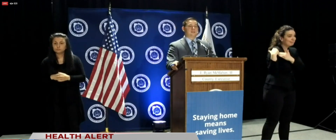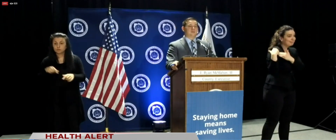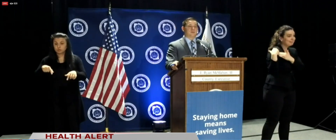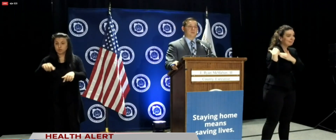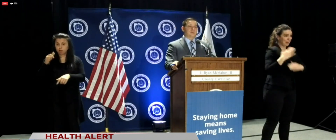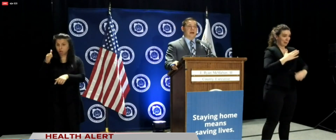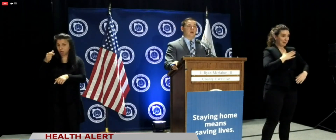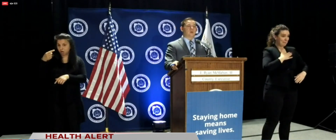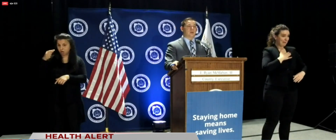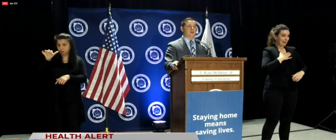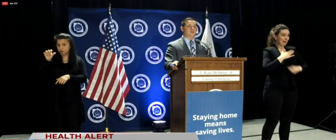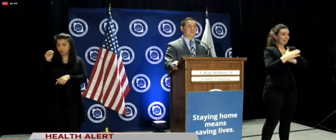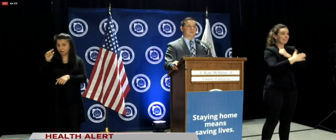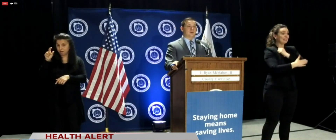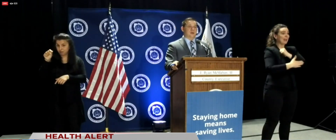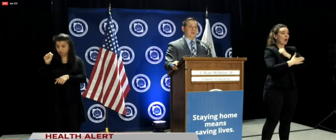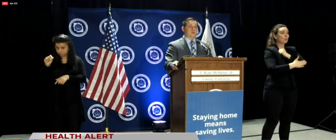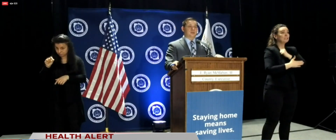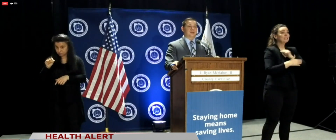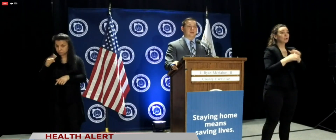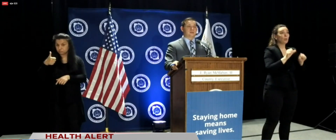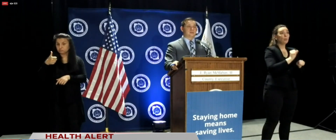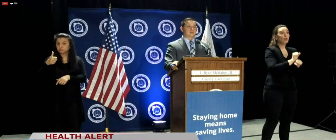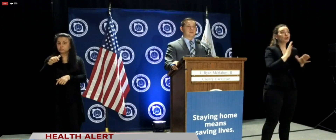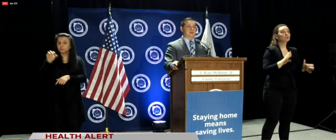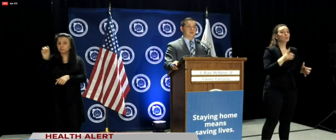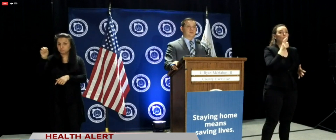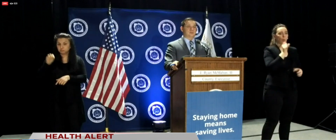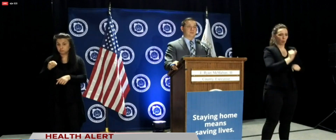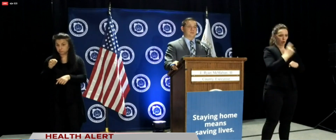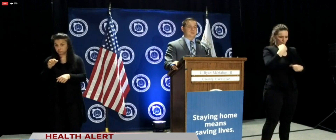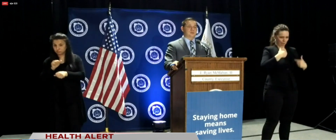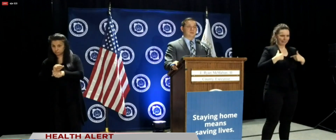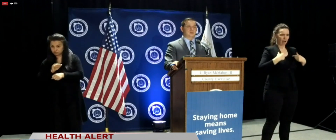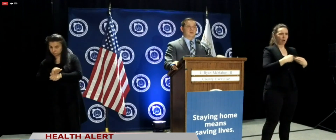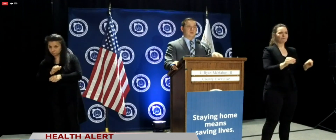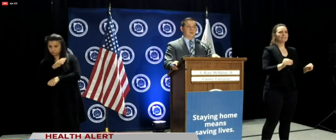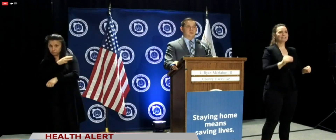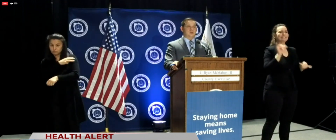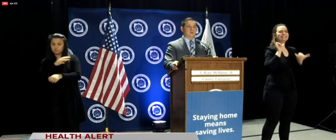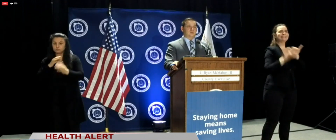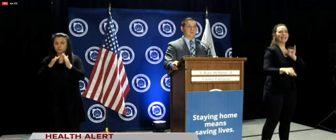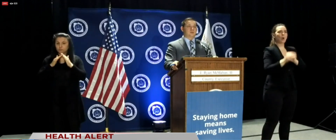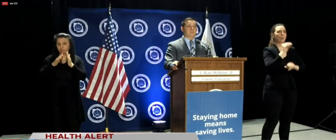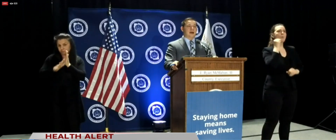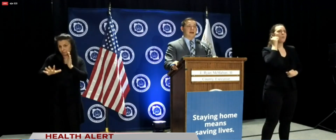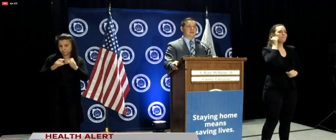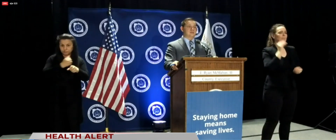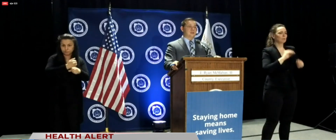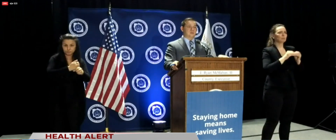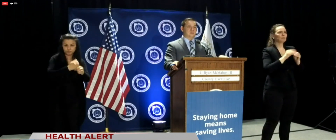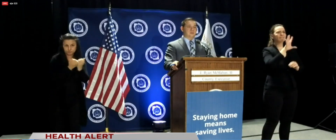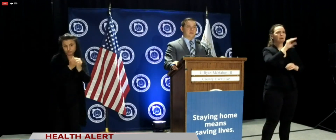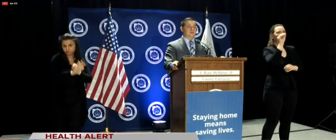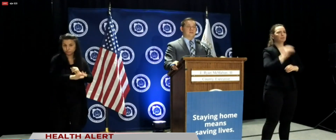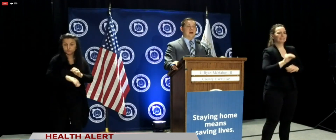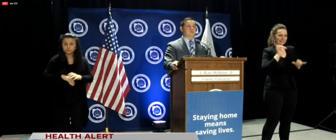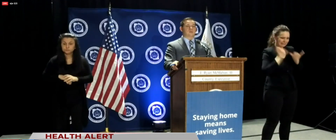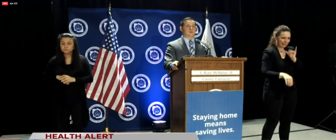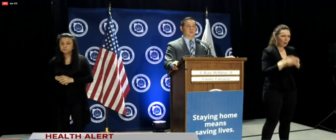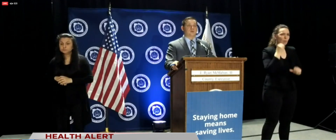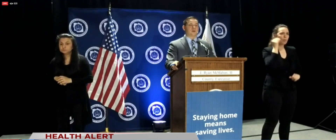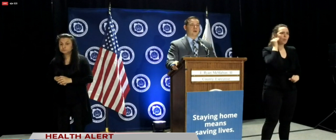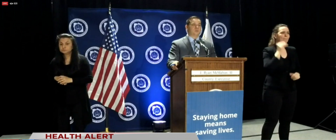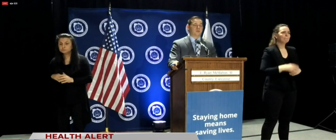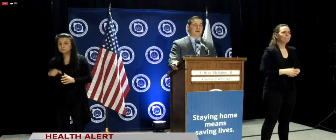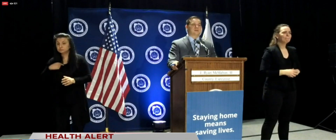It's easy for me in my own life. You know, I got 3 kids. You know, these kids are, losing their minds. They don't leave the house.